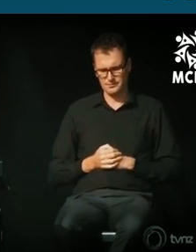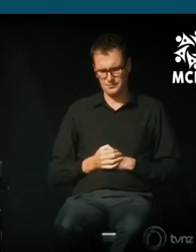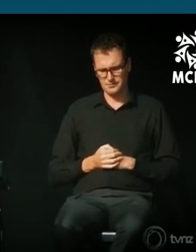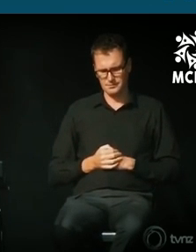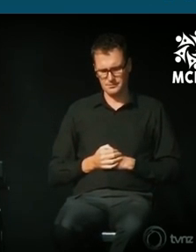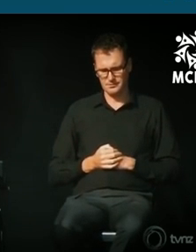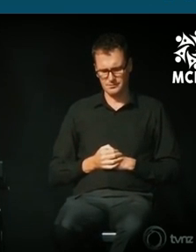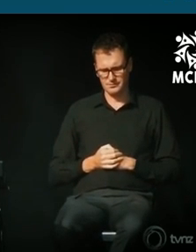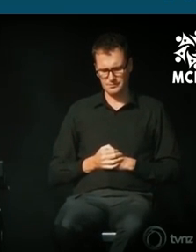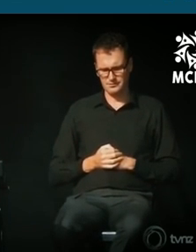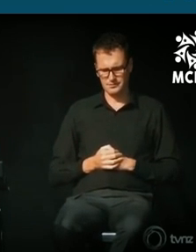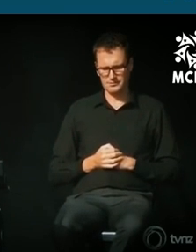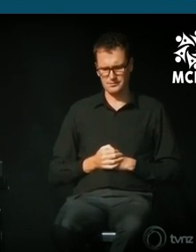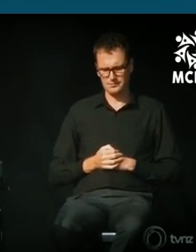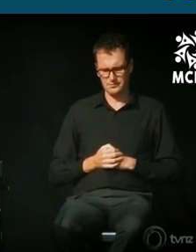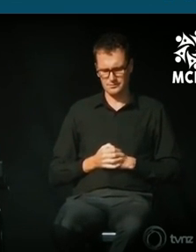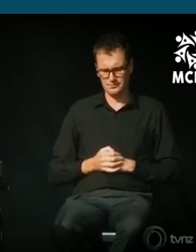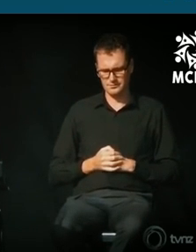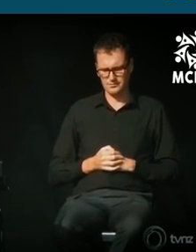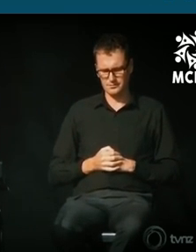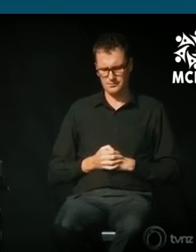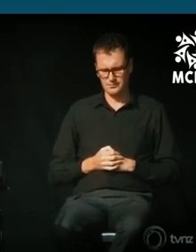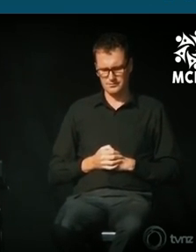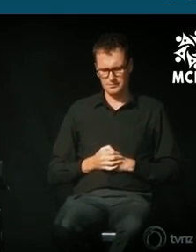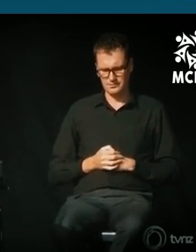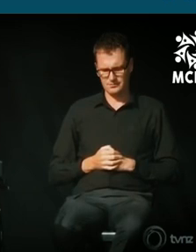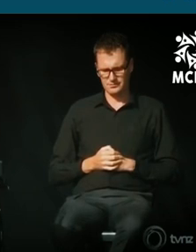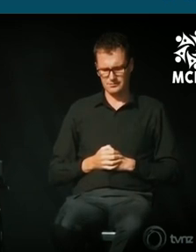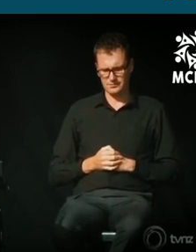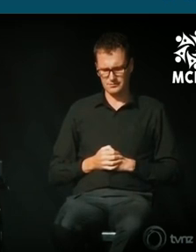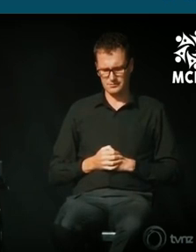khalaqnakum min dhakarin.